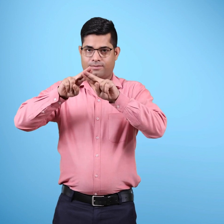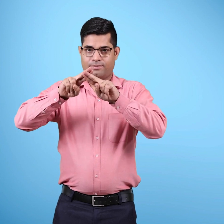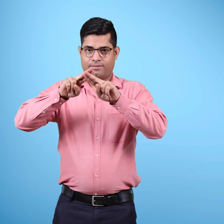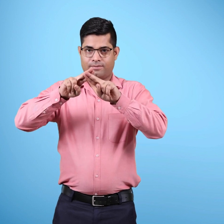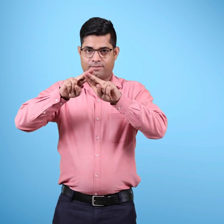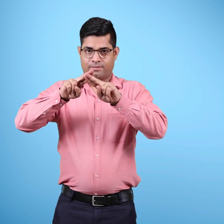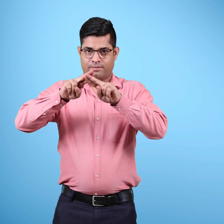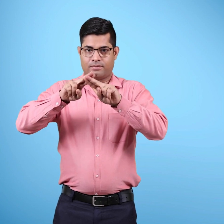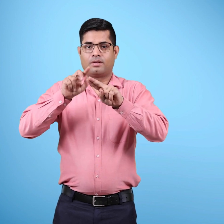Leaf.